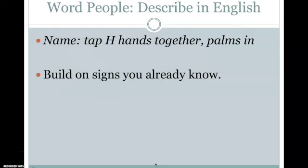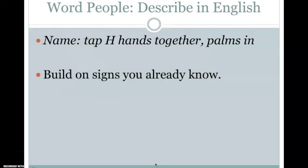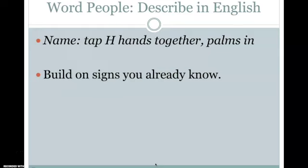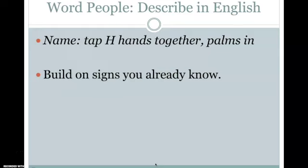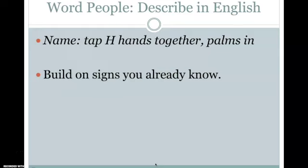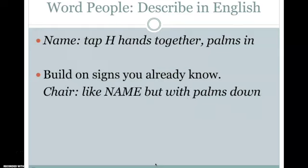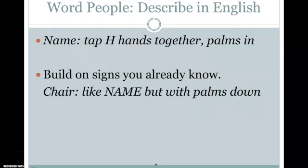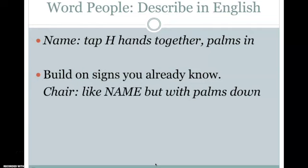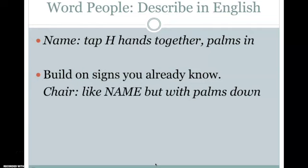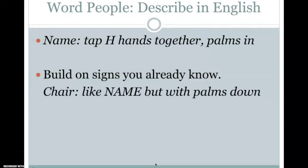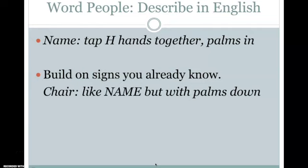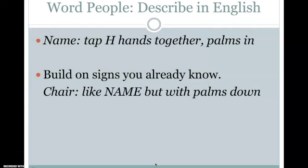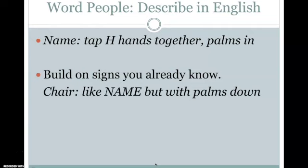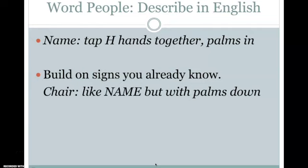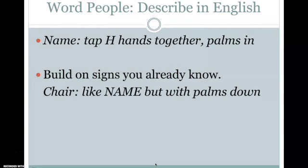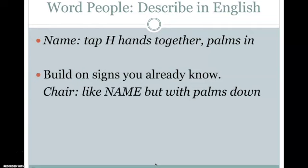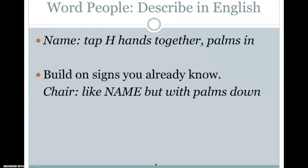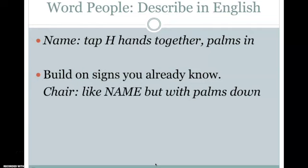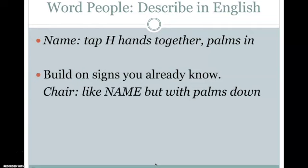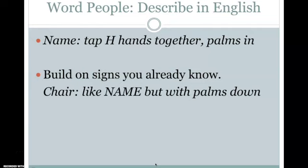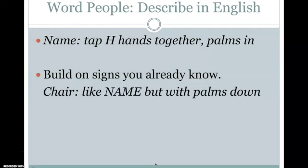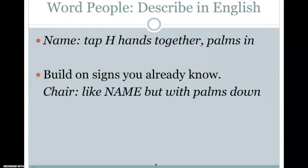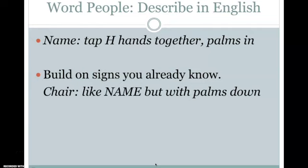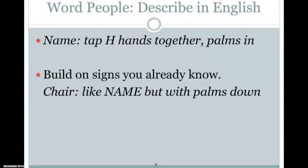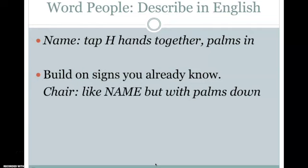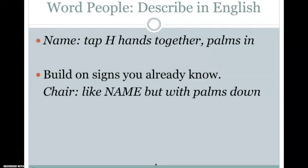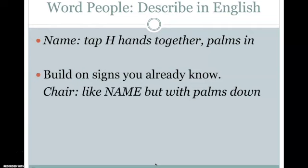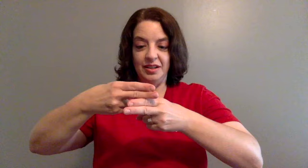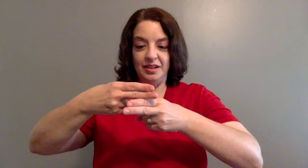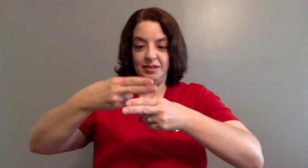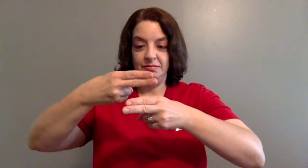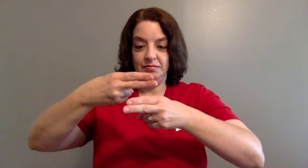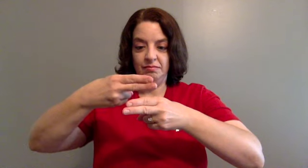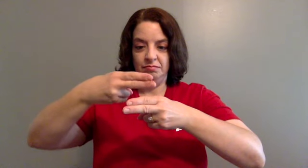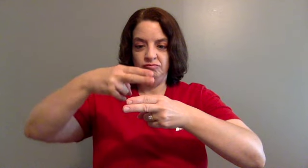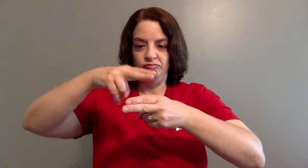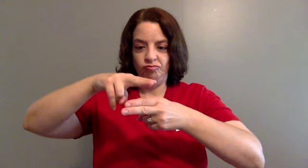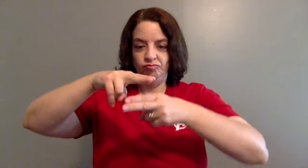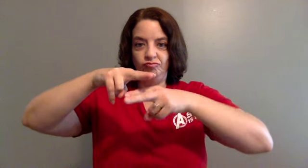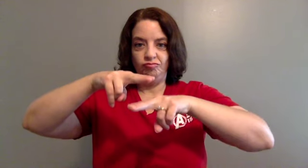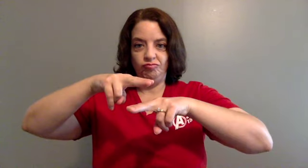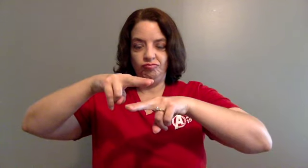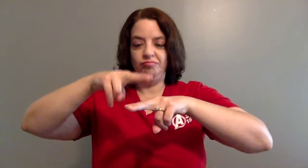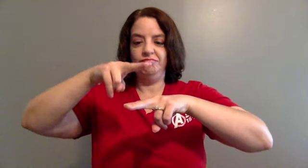down how chair is different, right? Chair looks just like name, but with palms down.